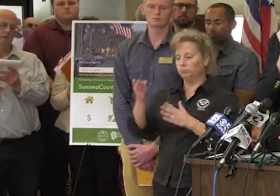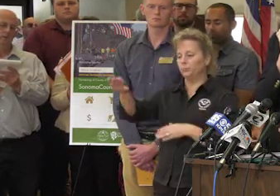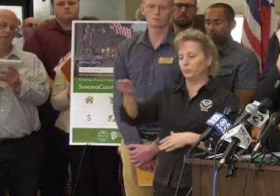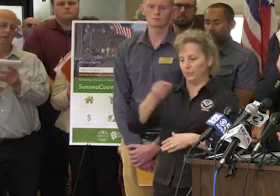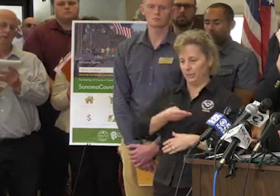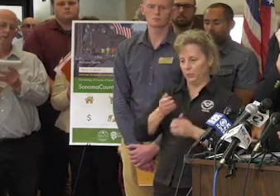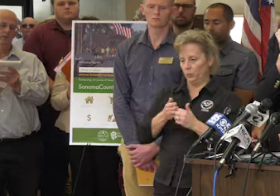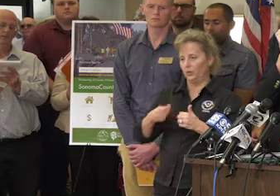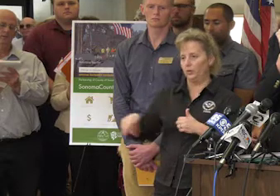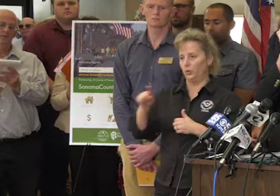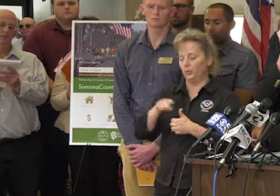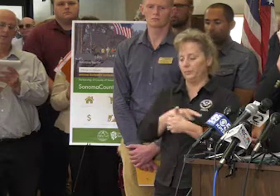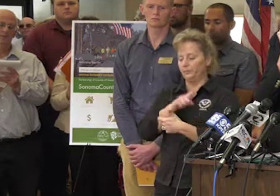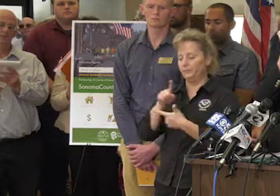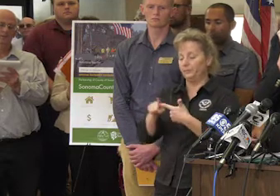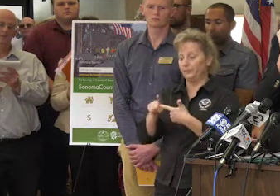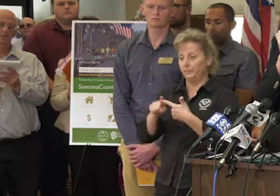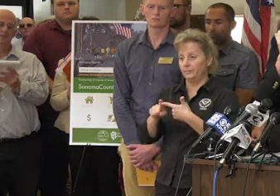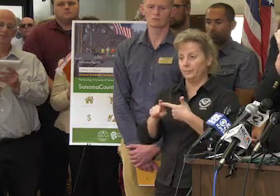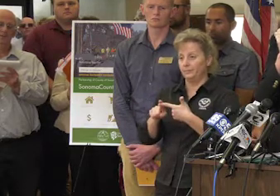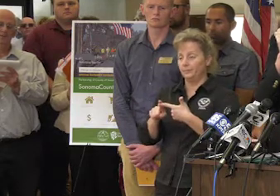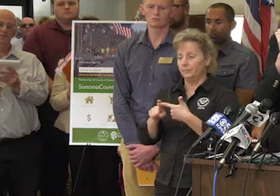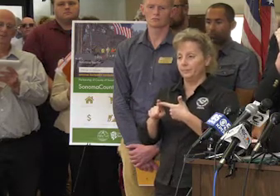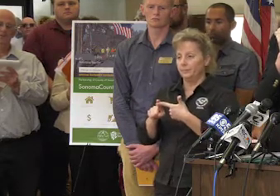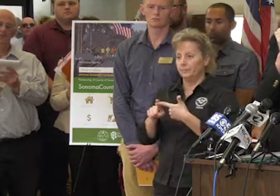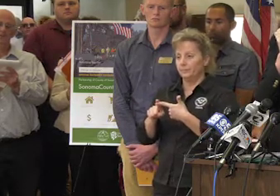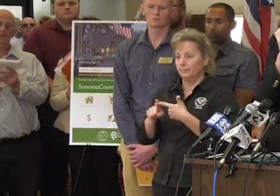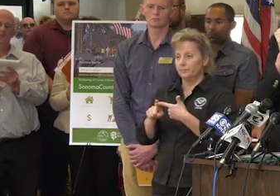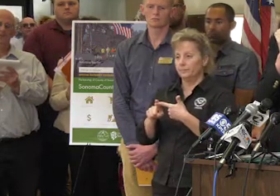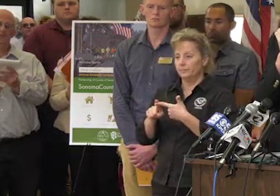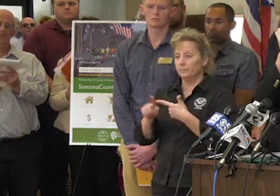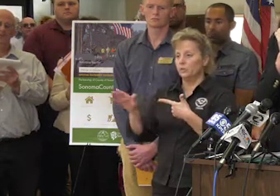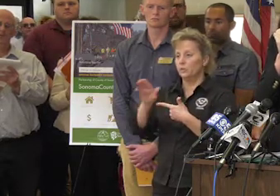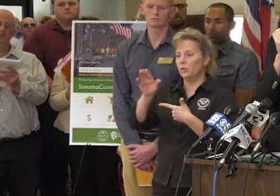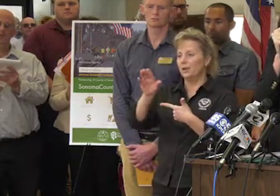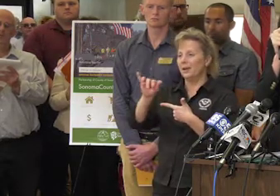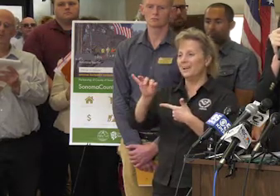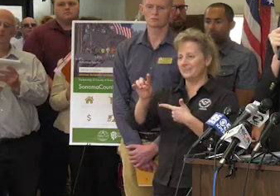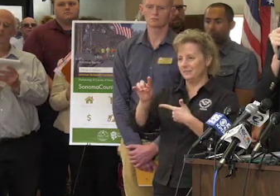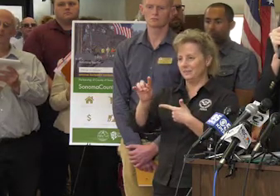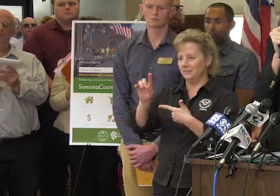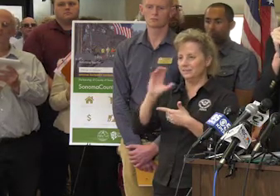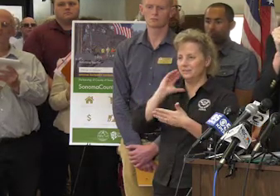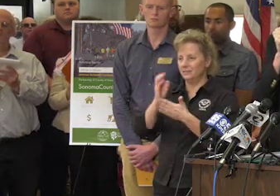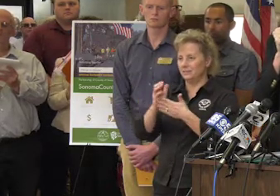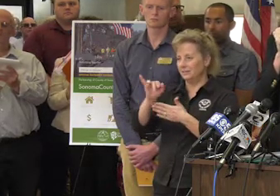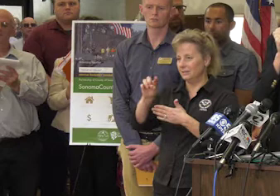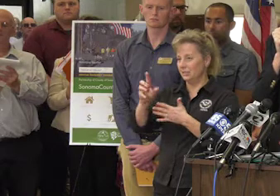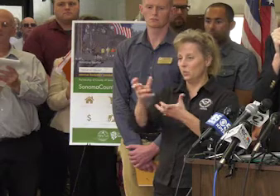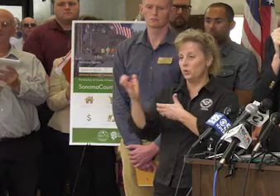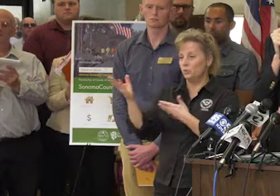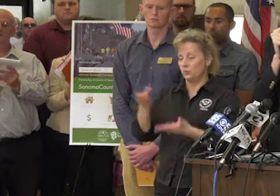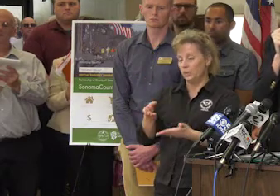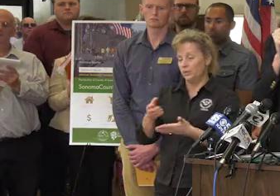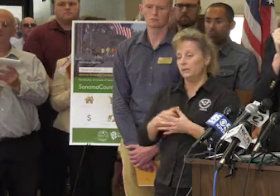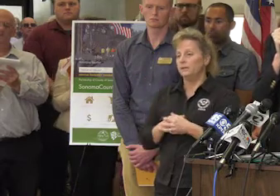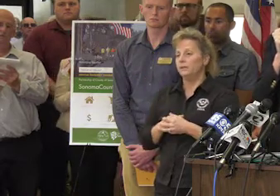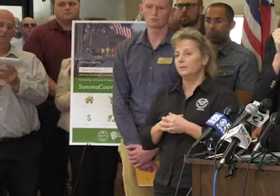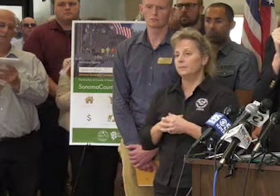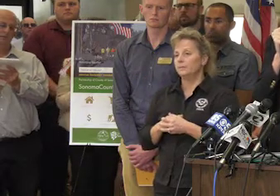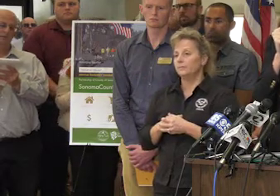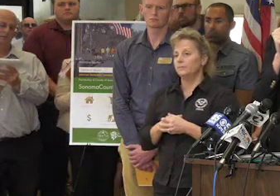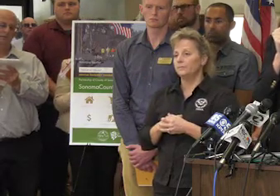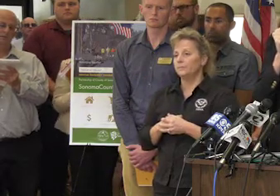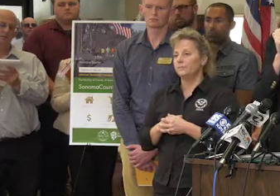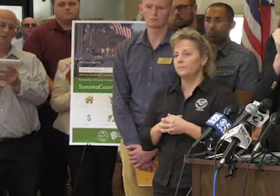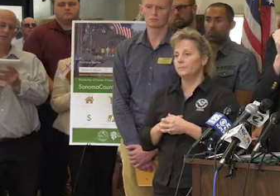bring that in with you. The other piece is your identification. And you want to bring a